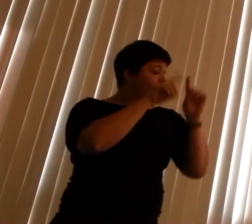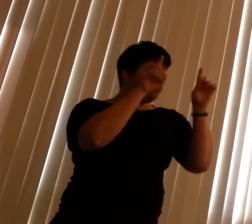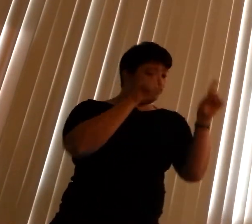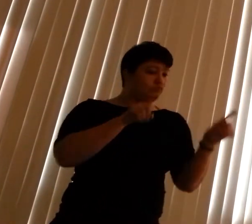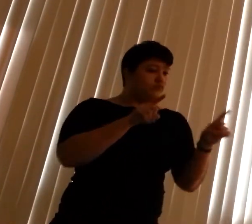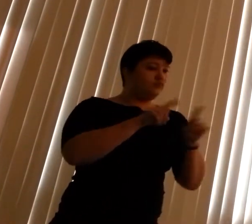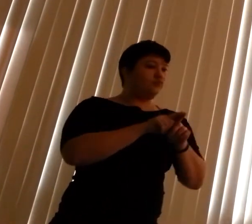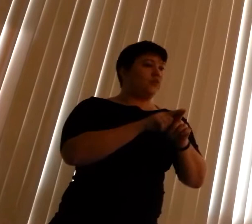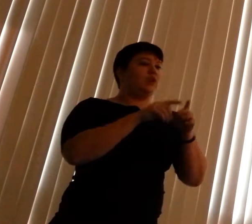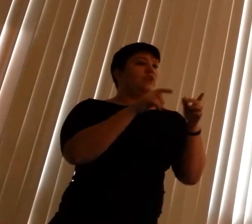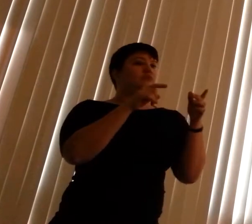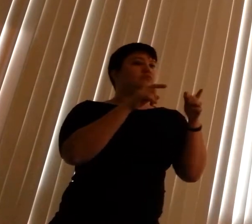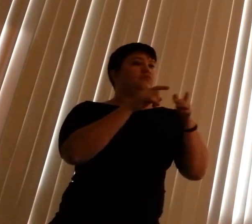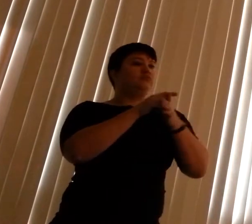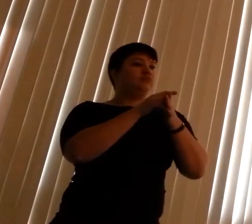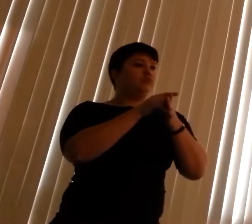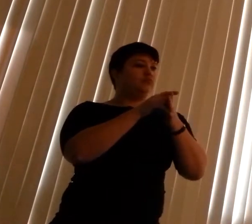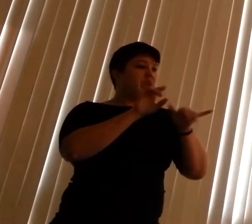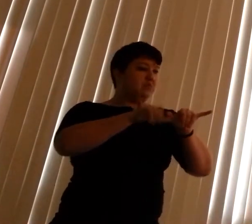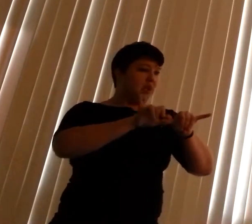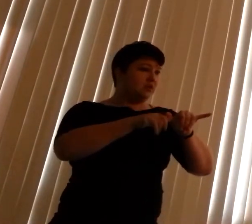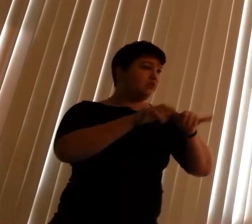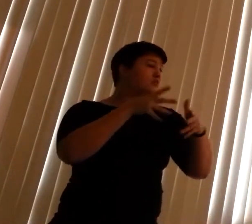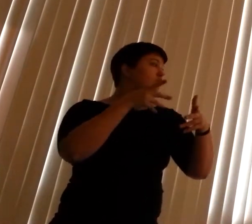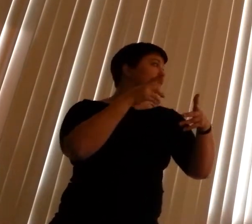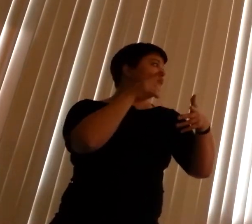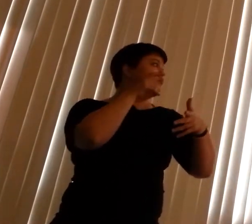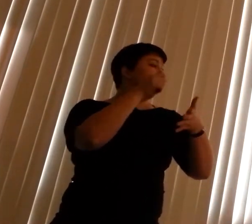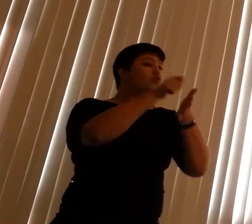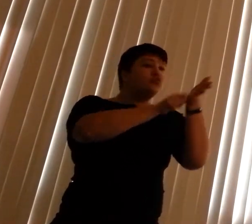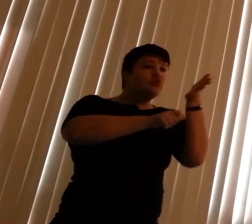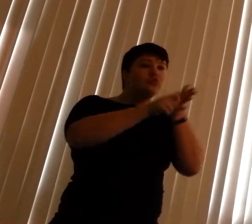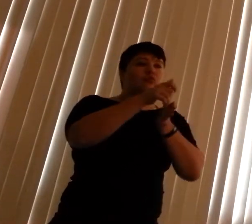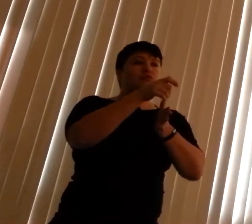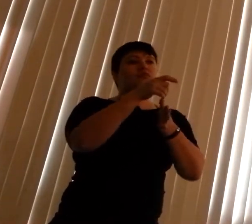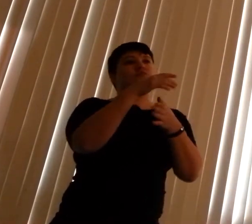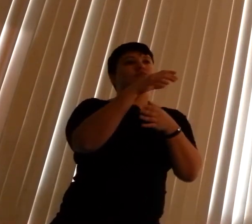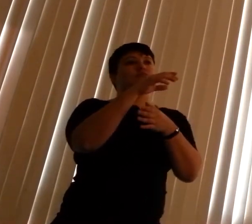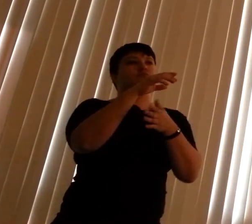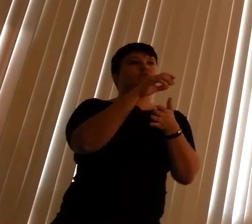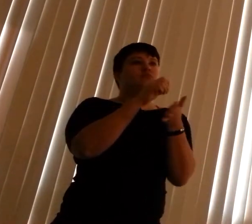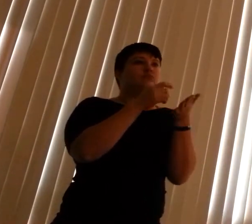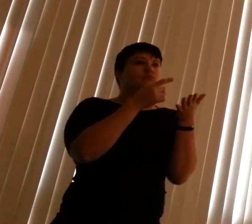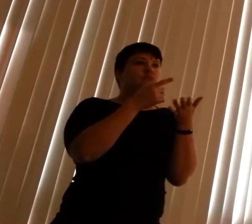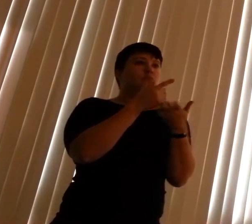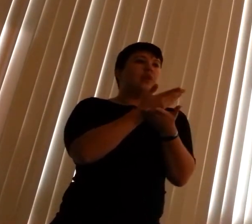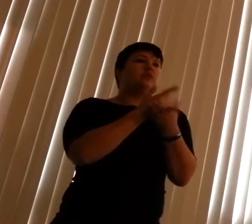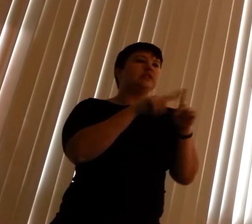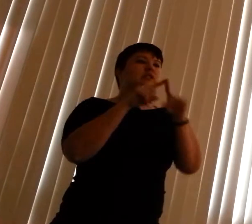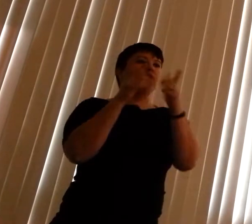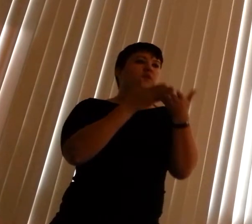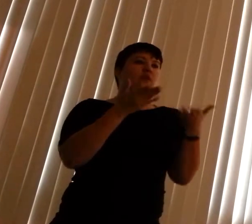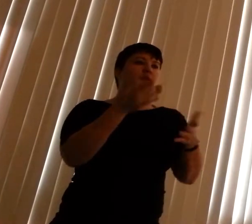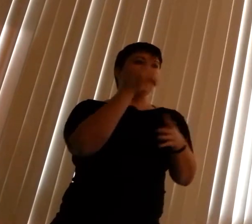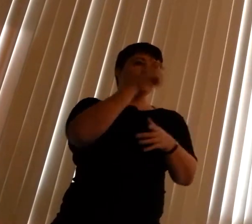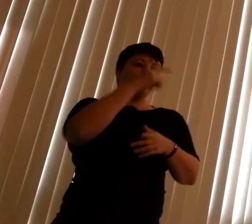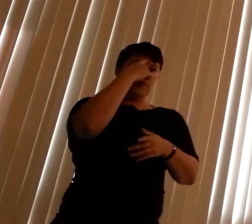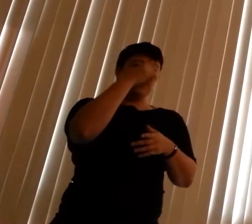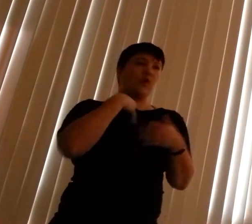health benefit of a drug, a surgical operation, a health intervention. It's called